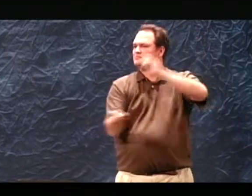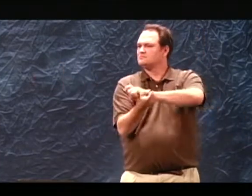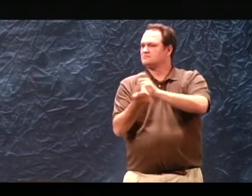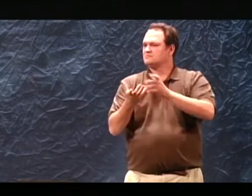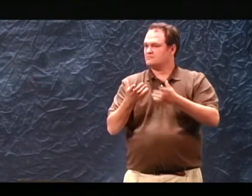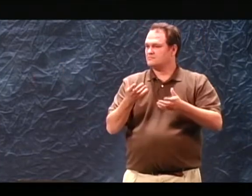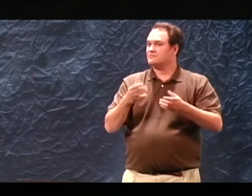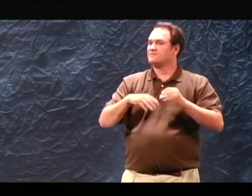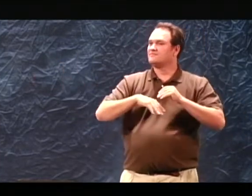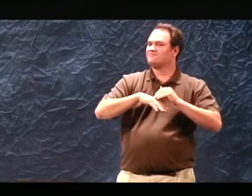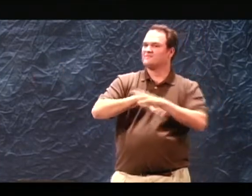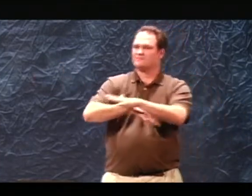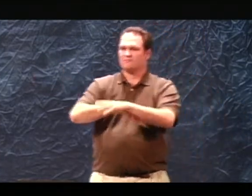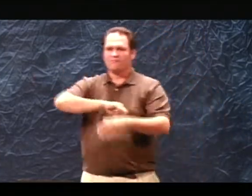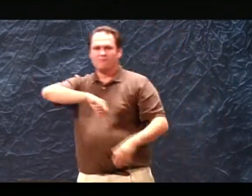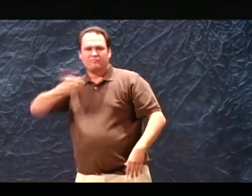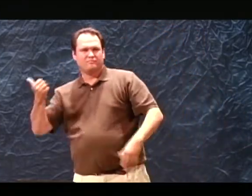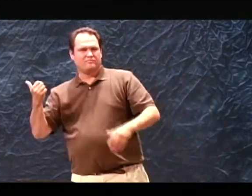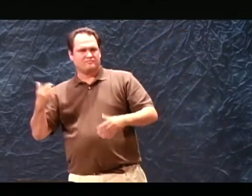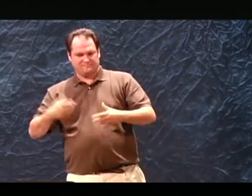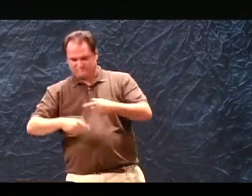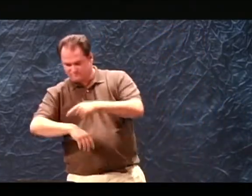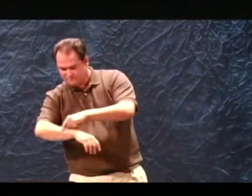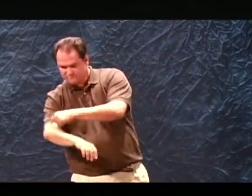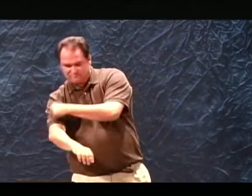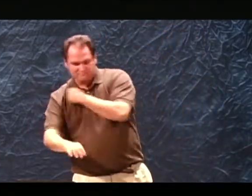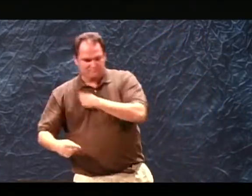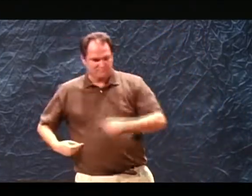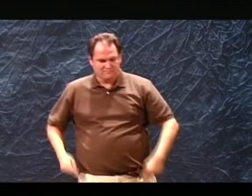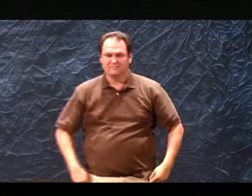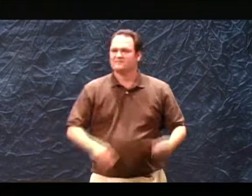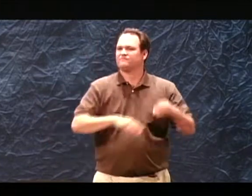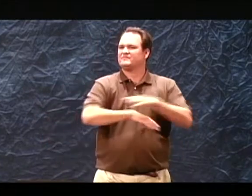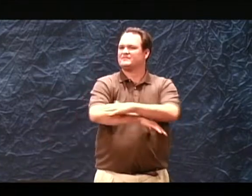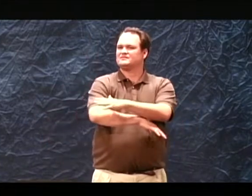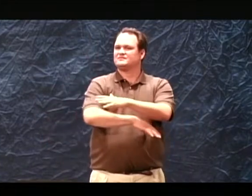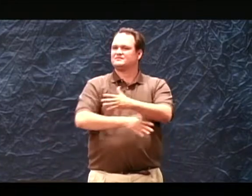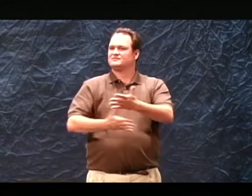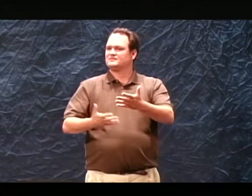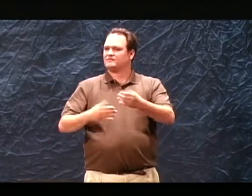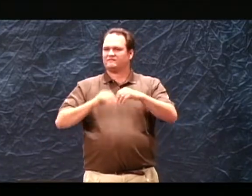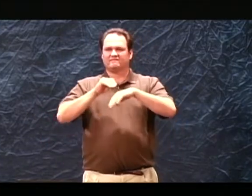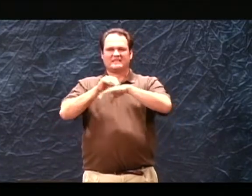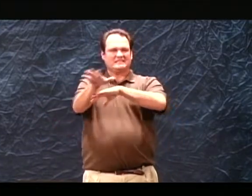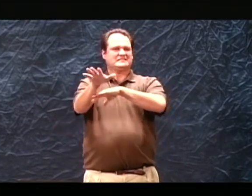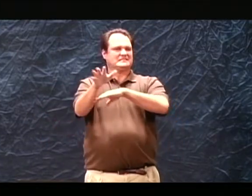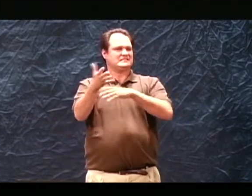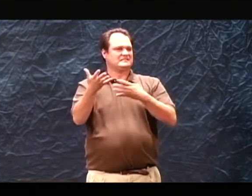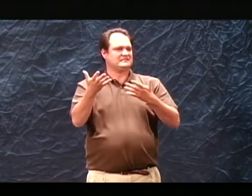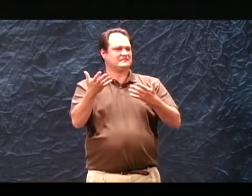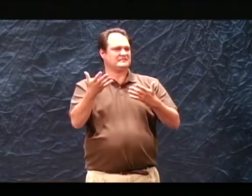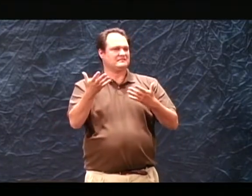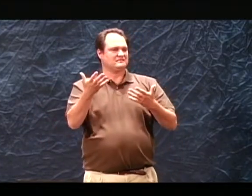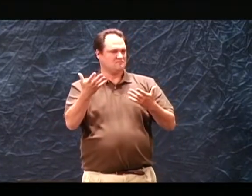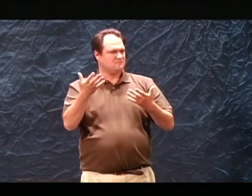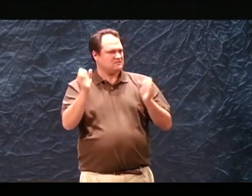if you were to have a heart attack and have a bypass your life would change significantly